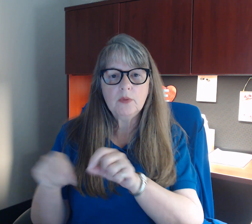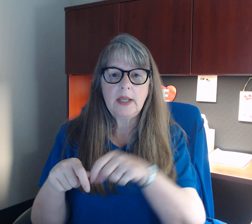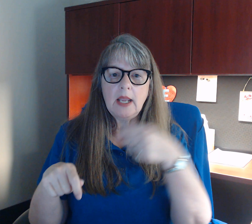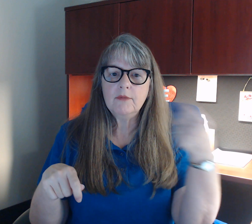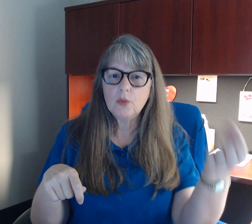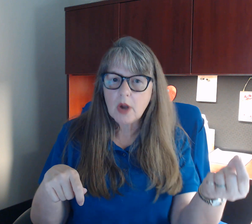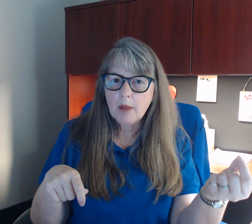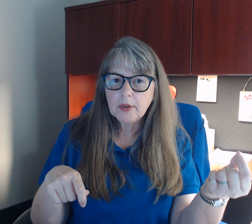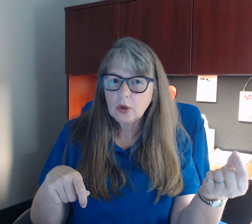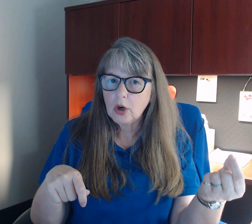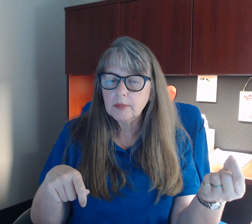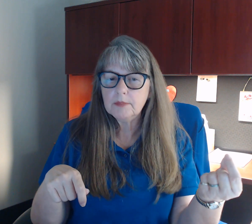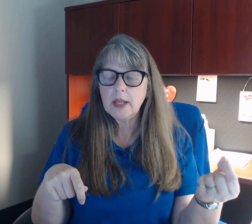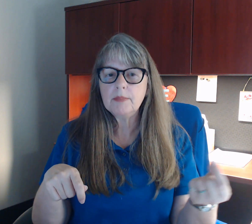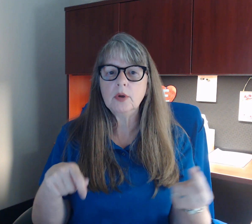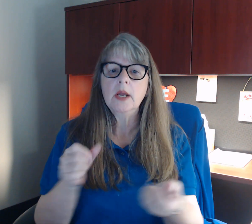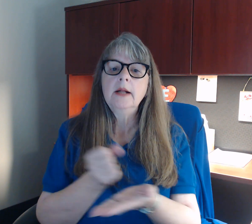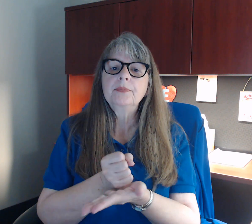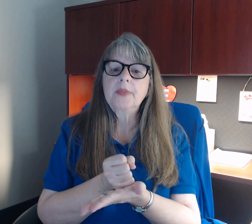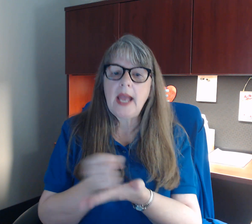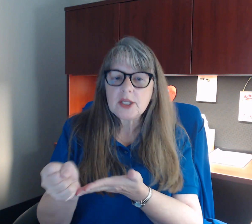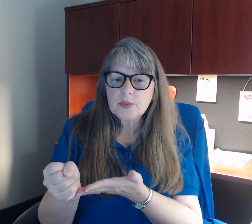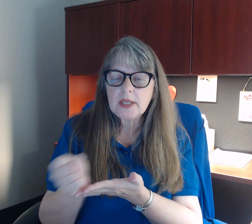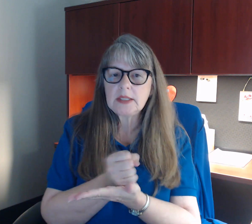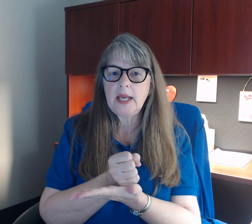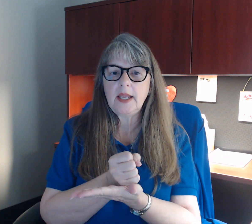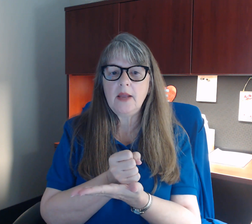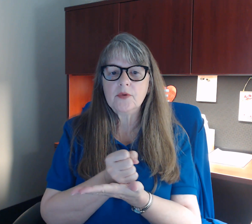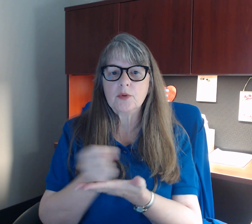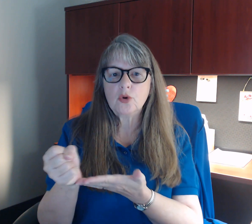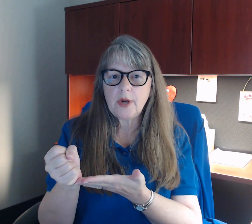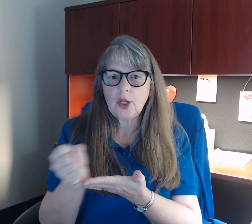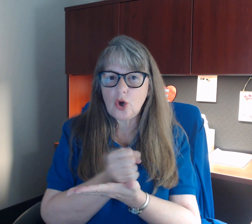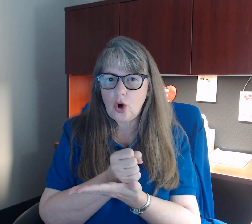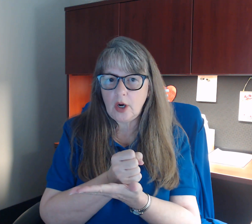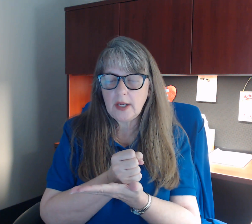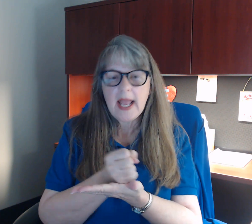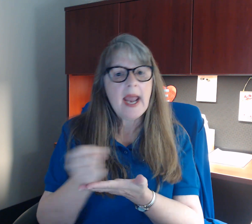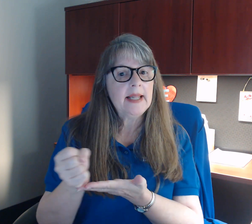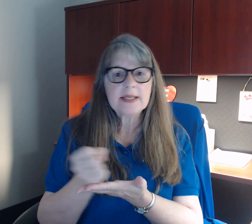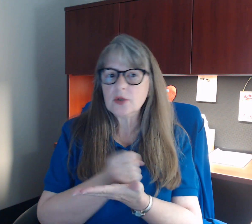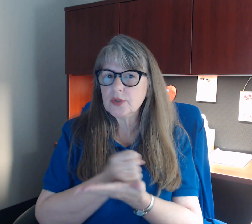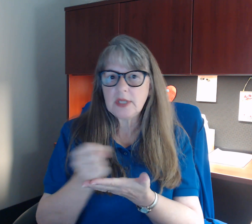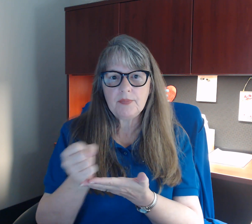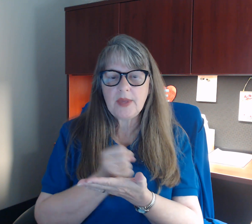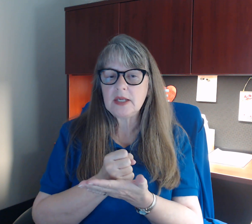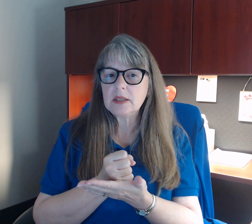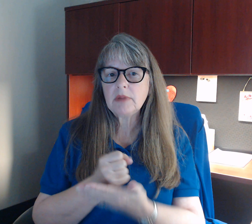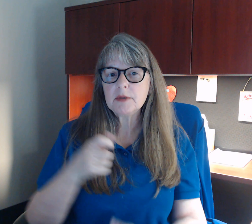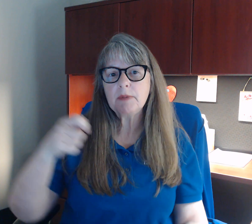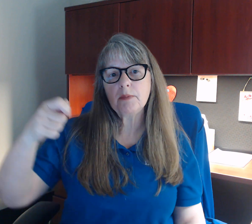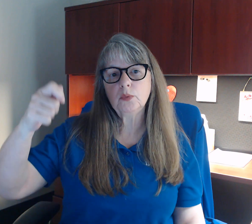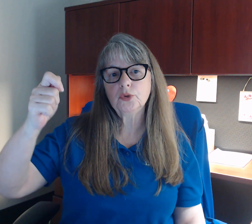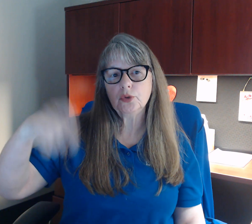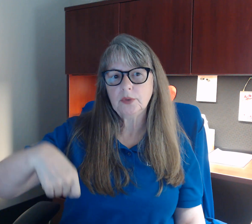gave you a copy of the carbon paper. That's where that sign came from, credit card. And it's still the same thing. Sometimes people will do